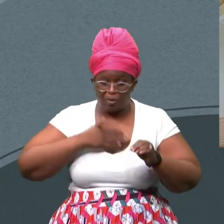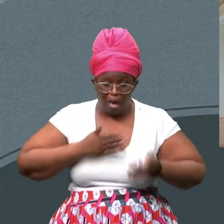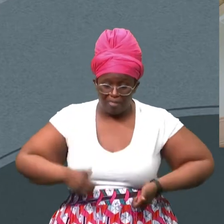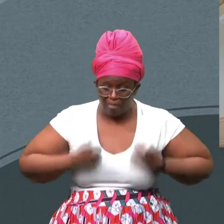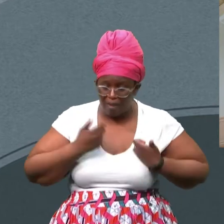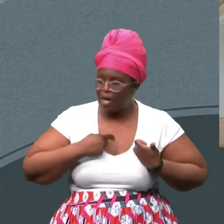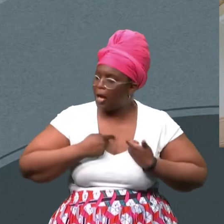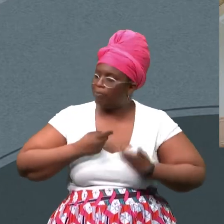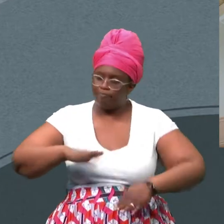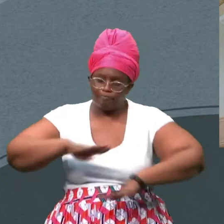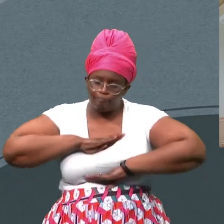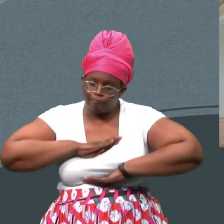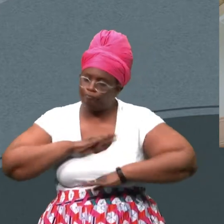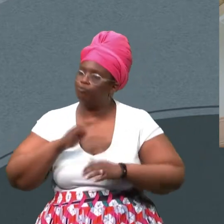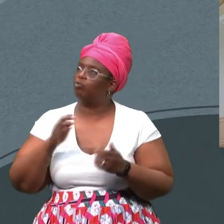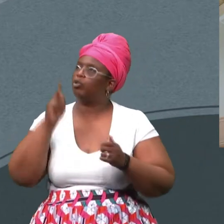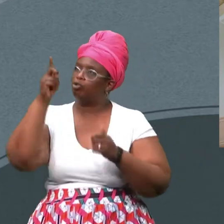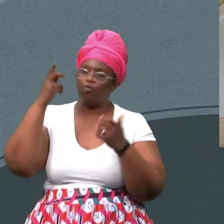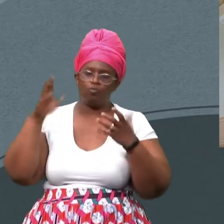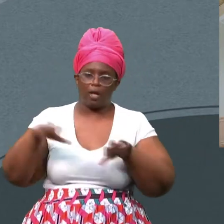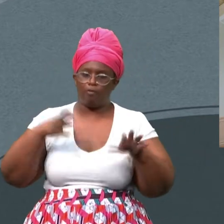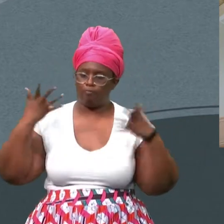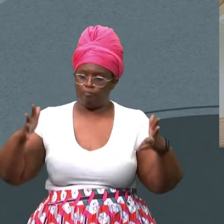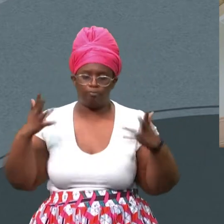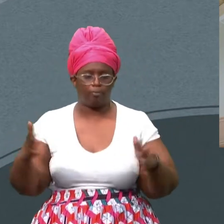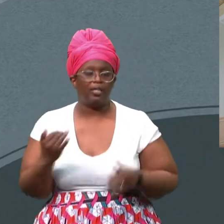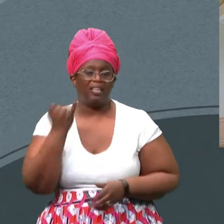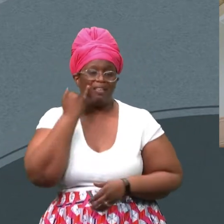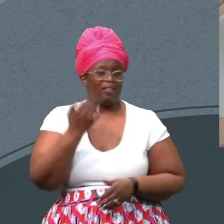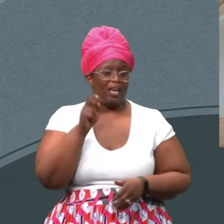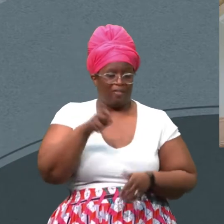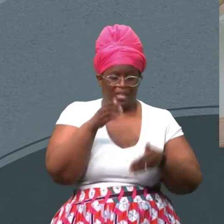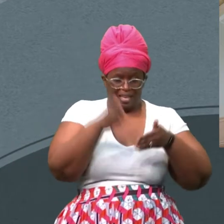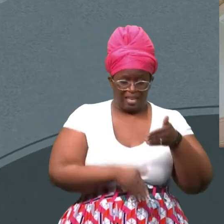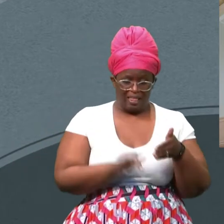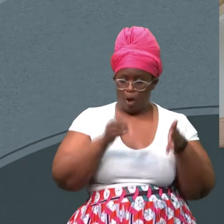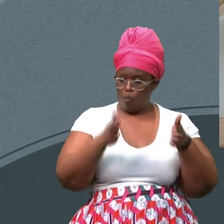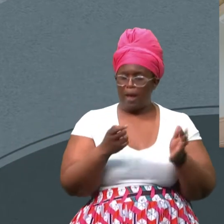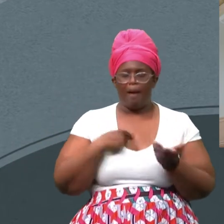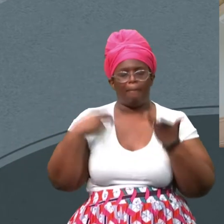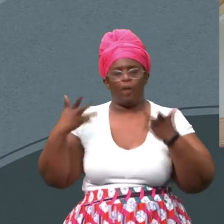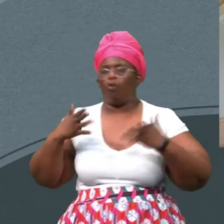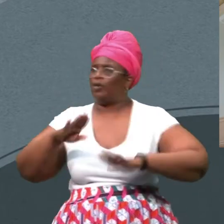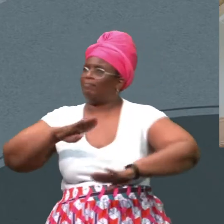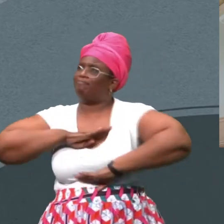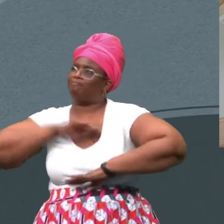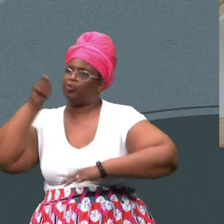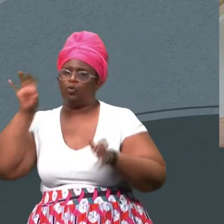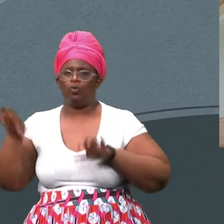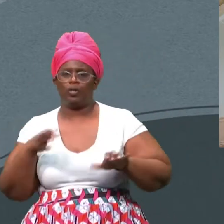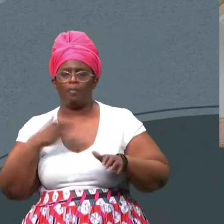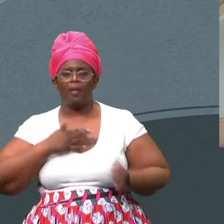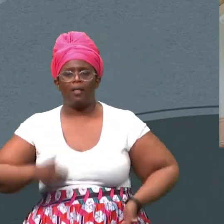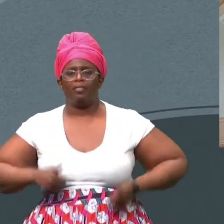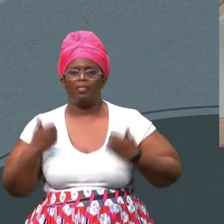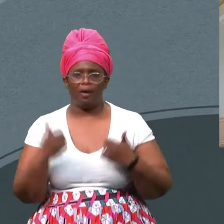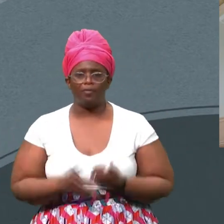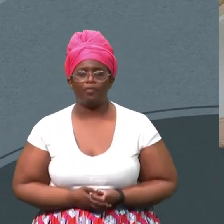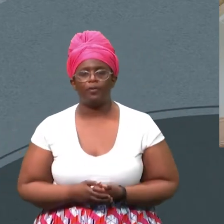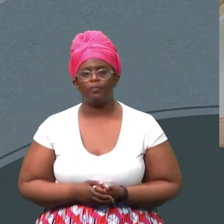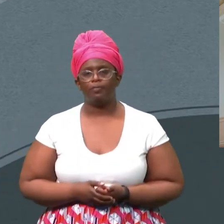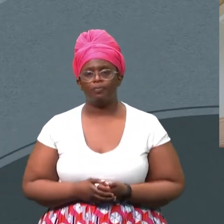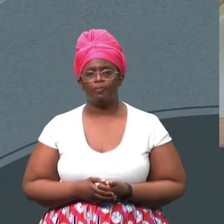already done. God, if this is how it has to end, I'm content with what you've done in my life. Let me say something real quick before I give you point